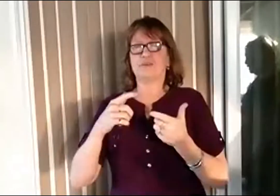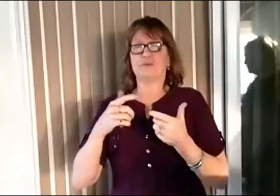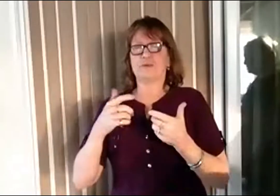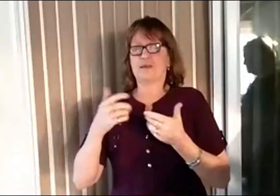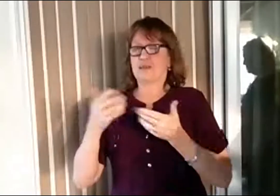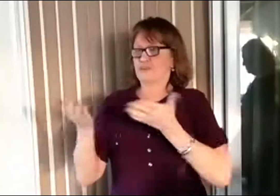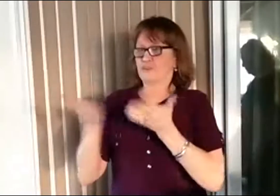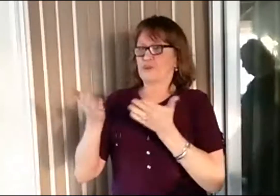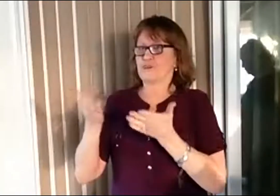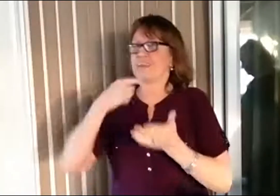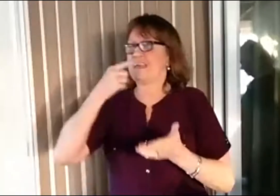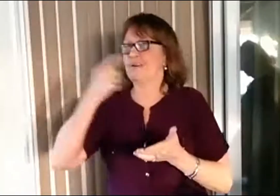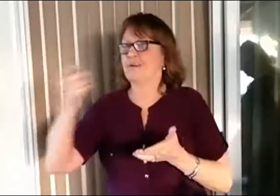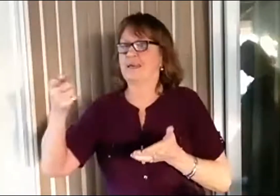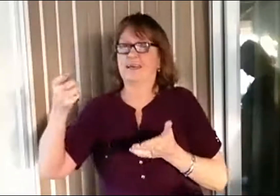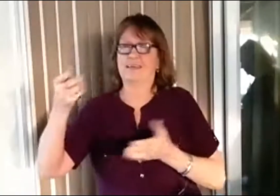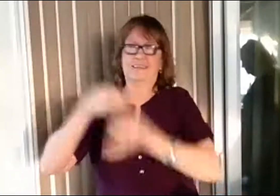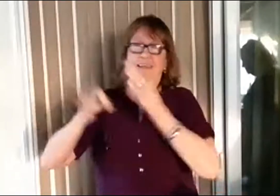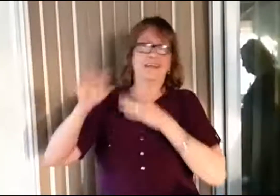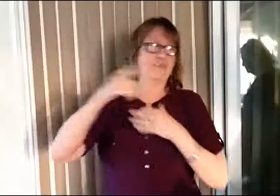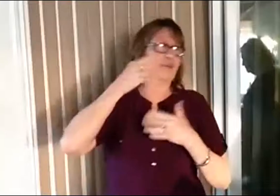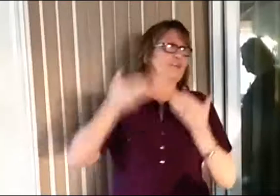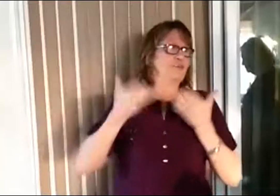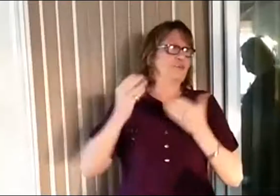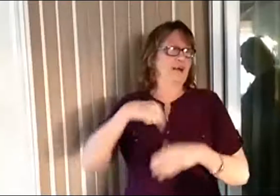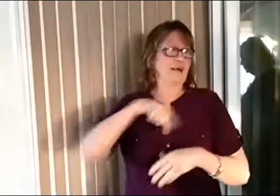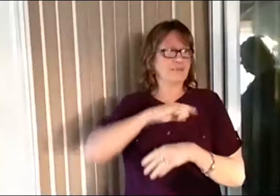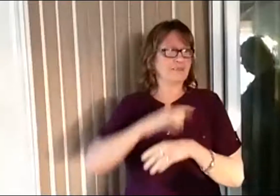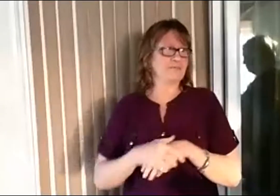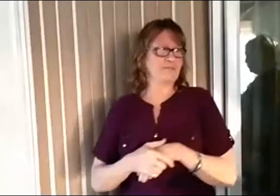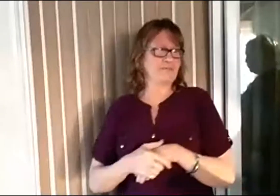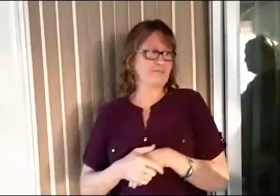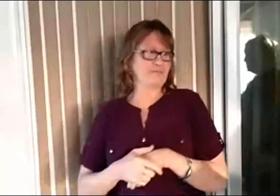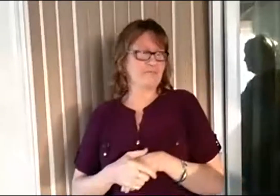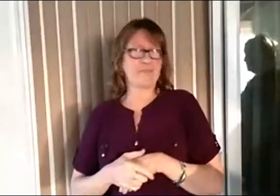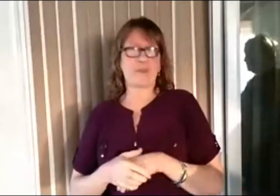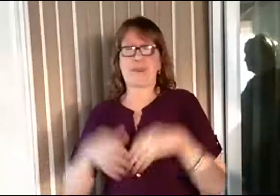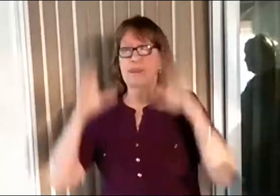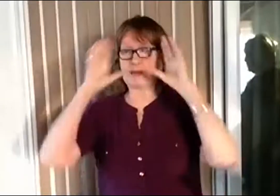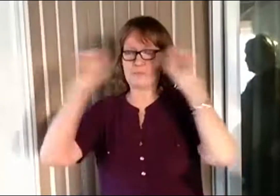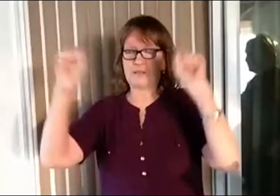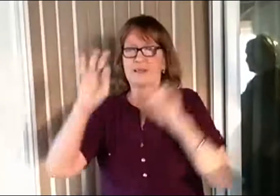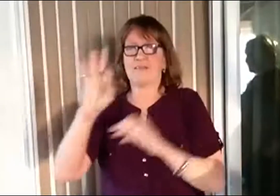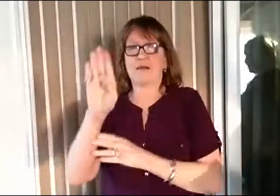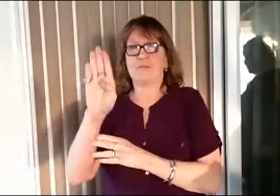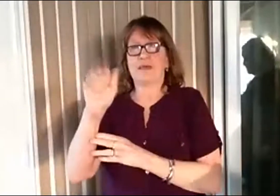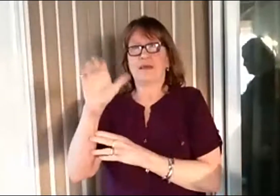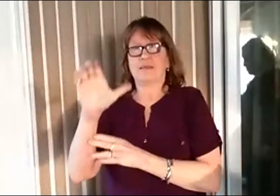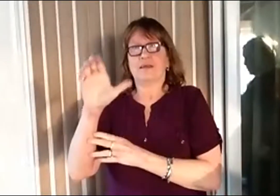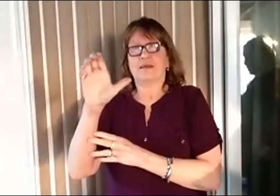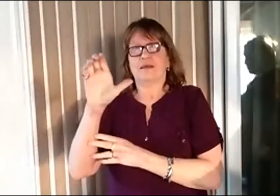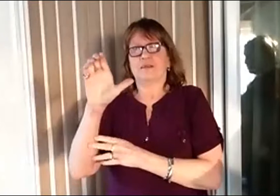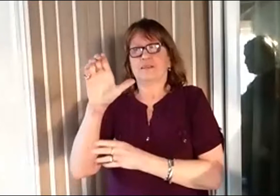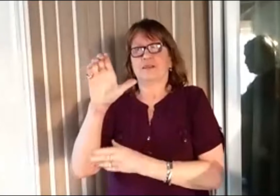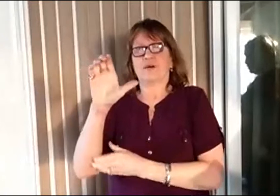serving us. Serve the hearing instead of the hearing serving us. President of the BACDSC,